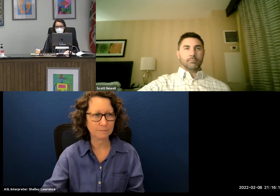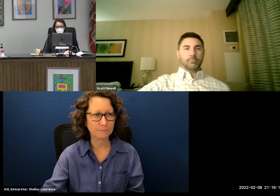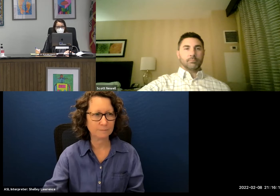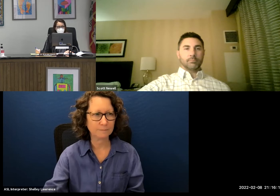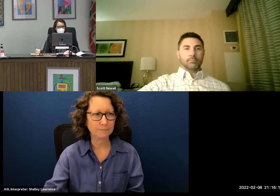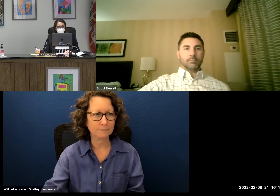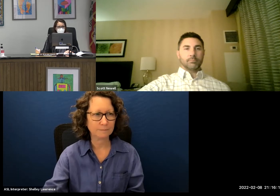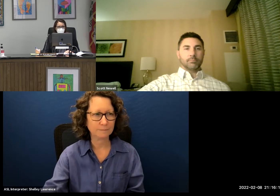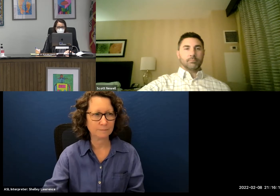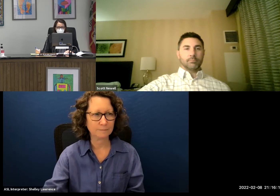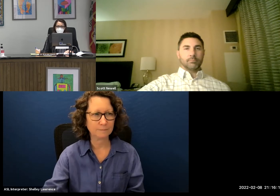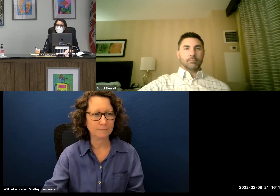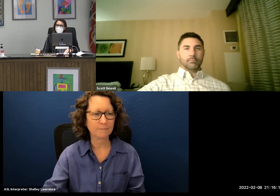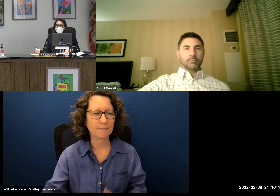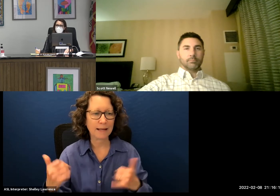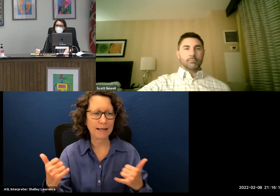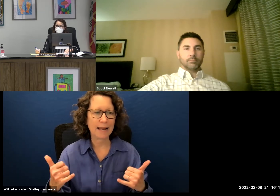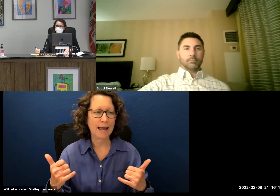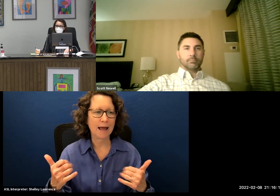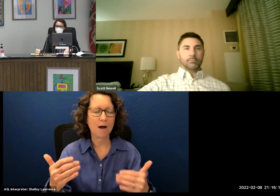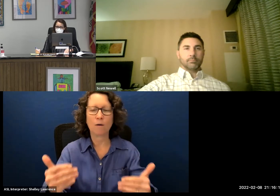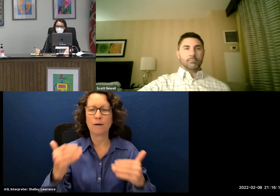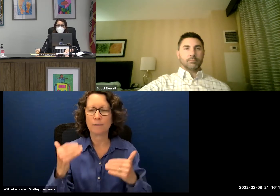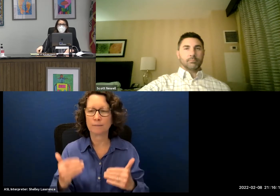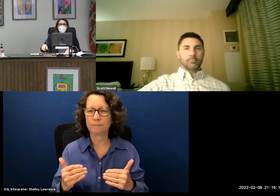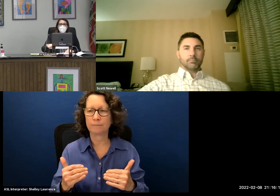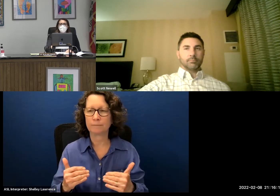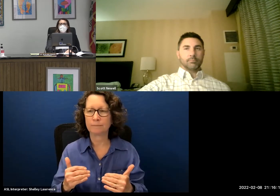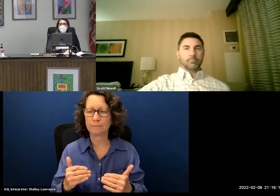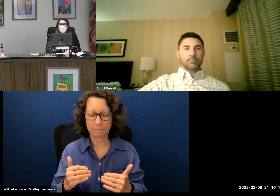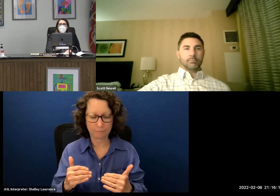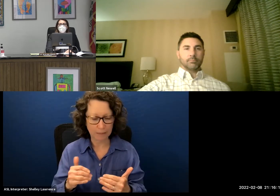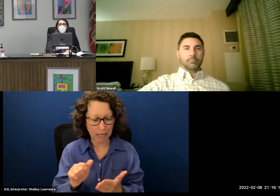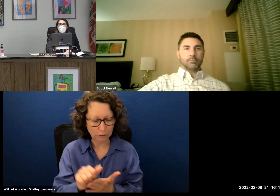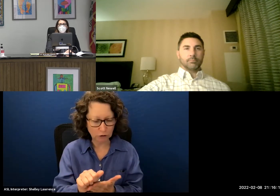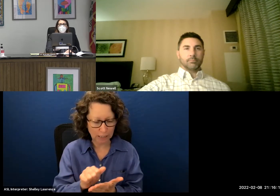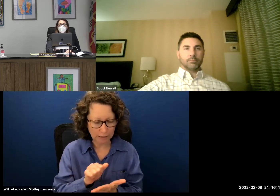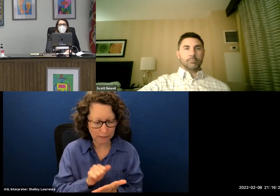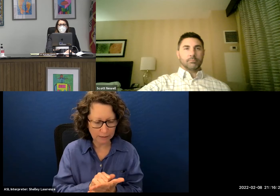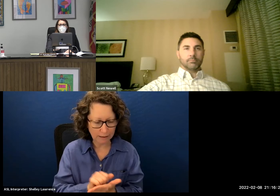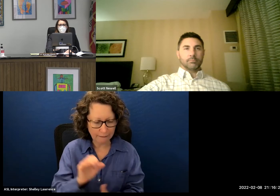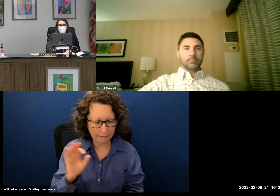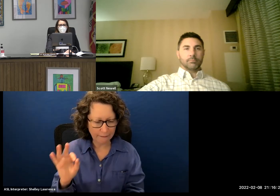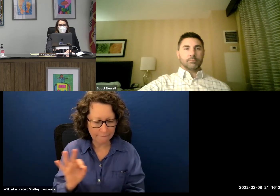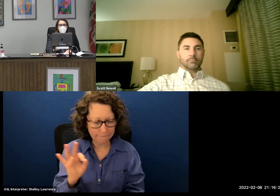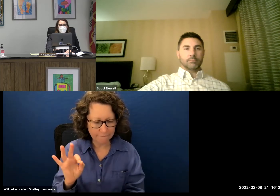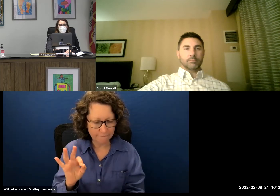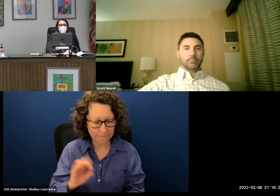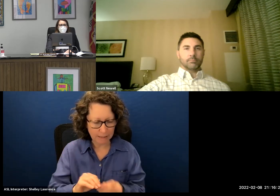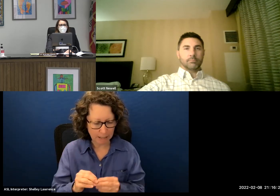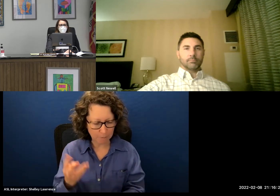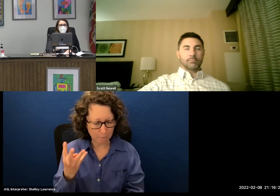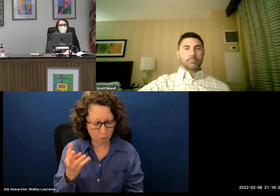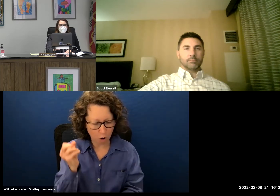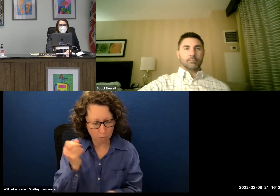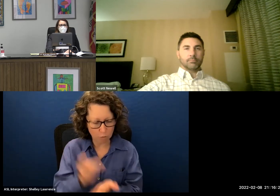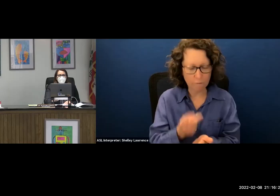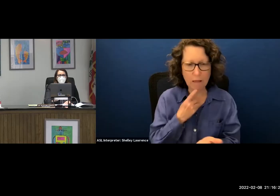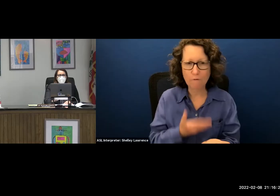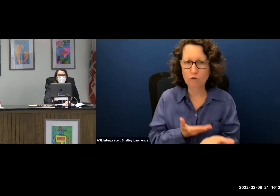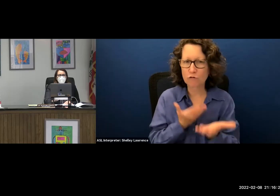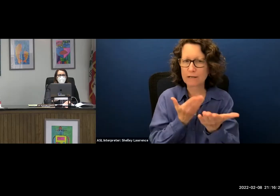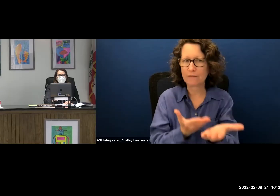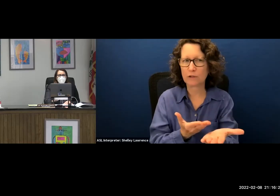Okay, now we will go to the action agenda, F, number 4, approval of